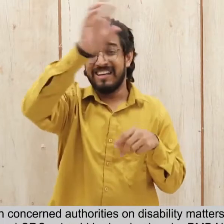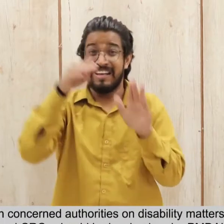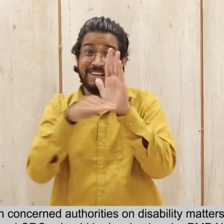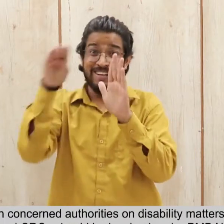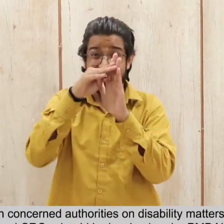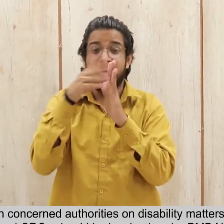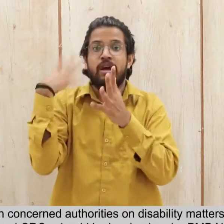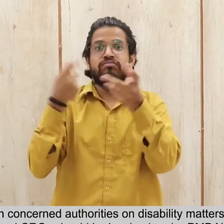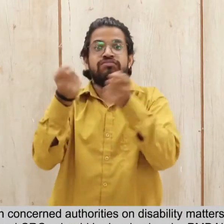authorities on disability matters.